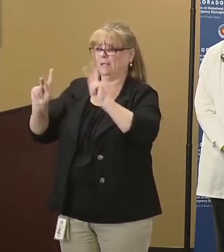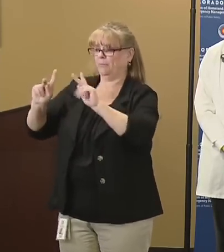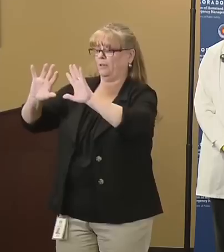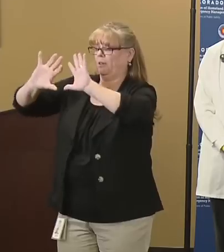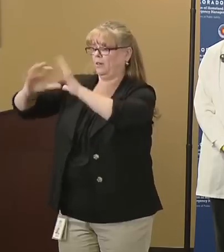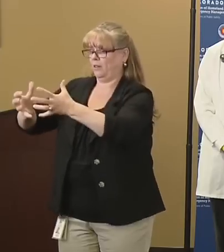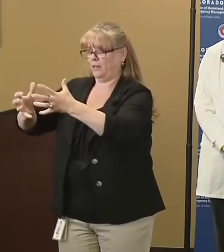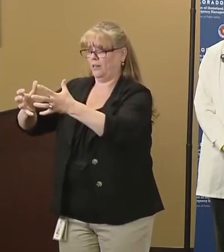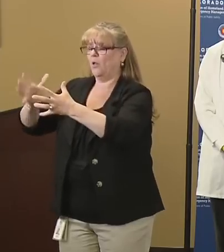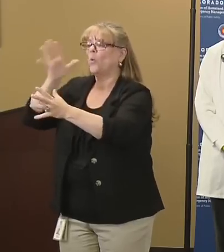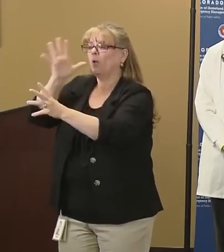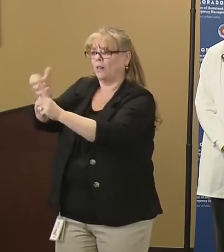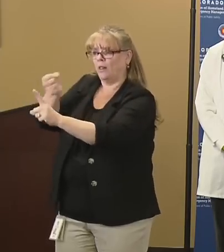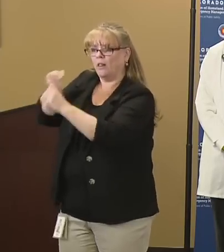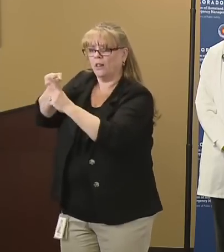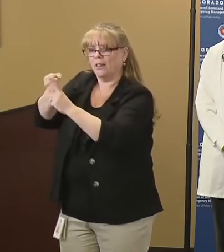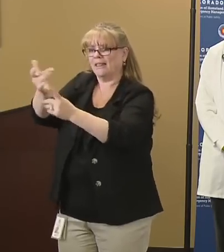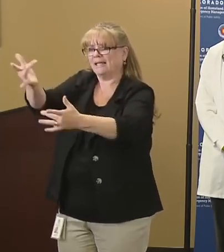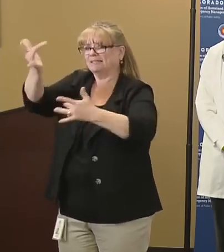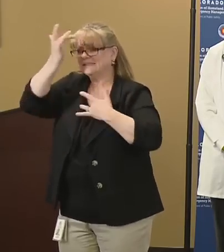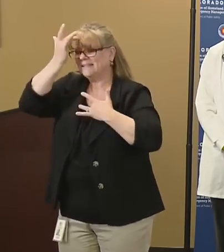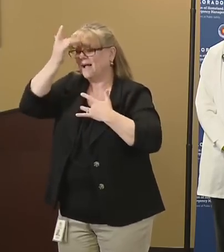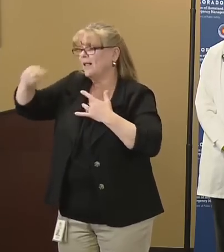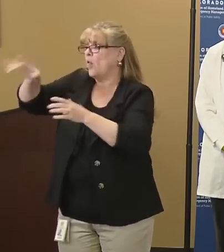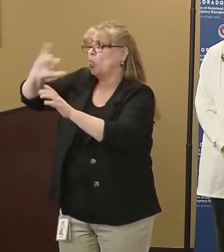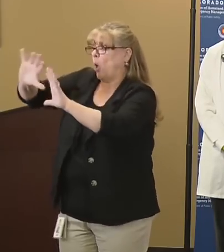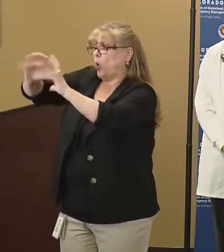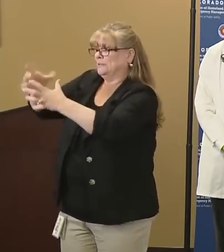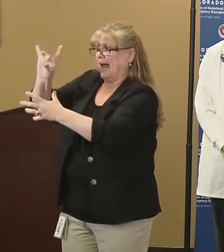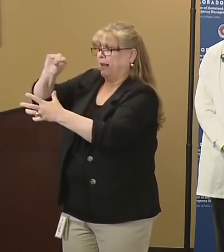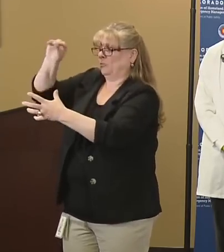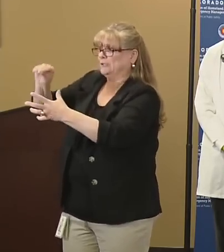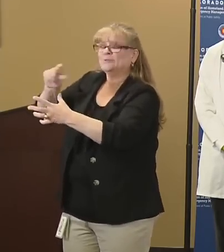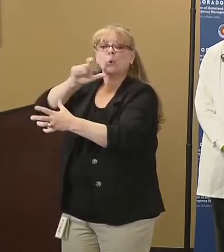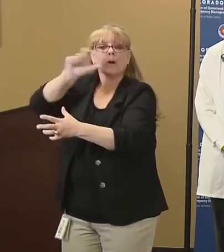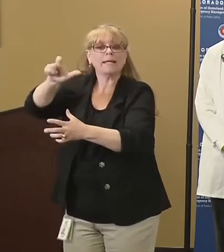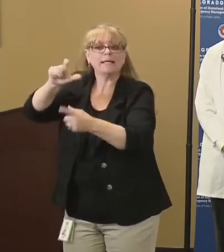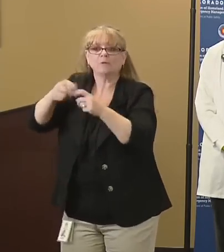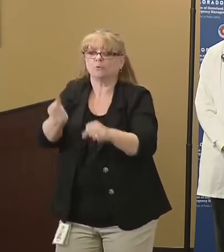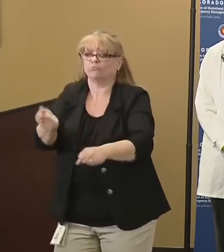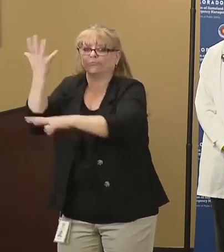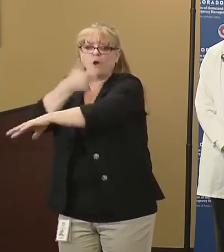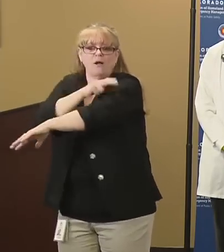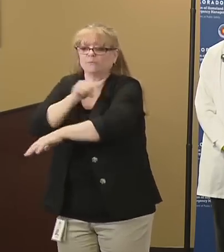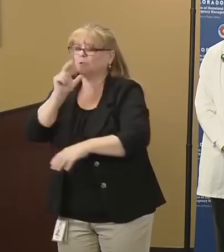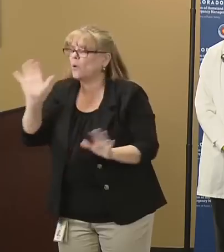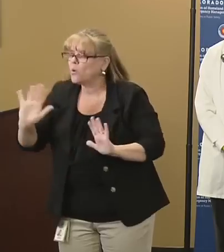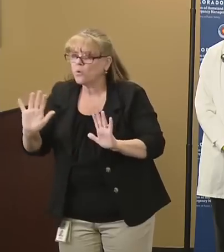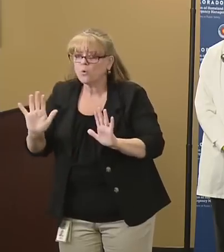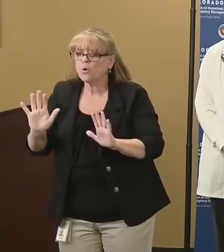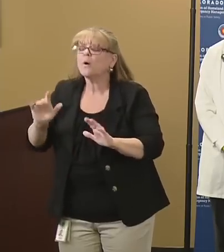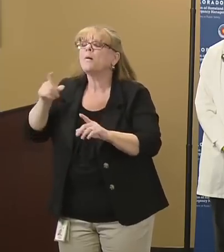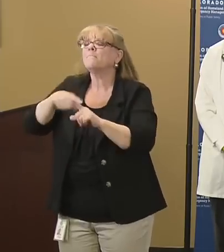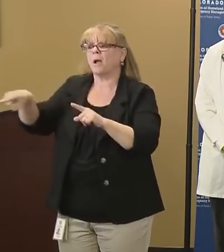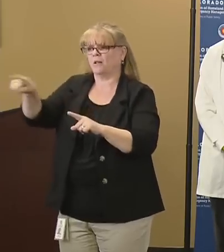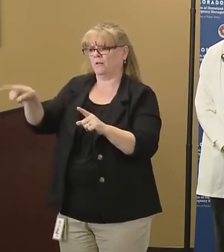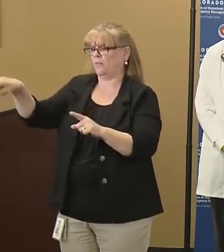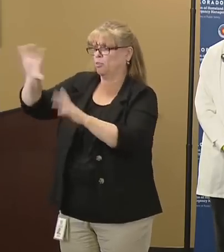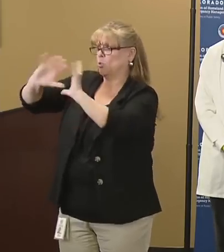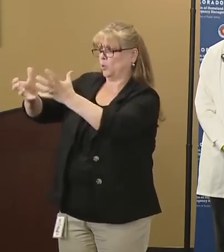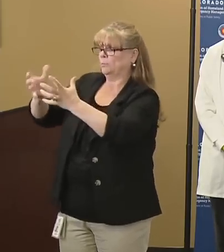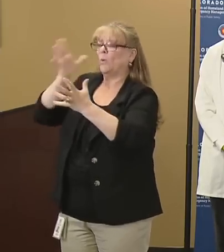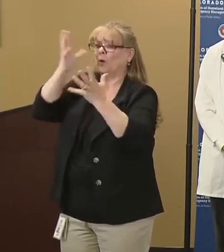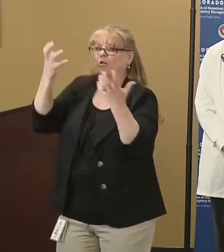require hospitalization, do not require intensive treatment, and will self-resolve. And if you do have symptoms of the virus,